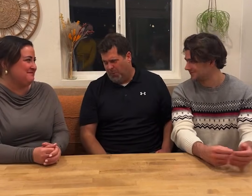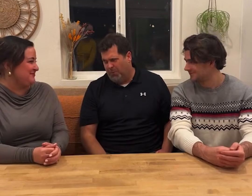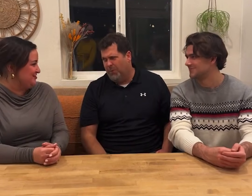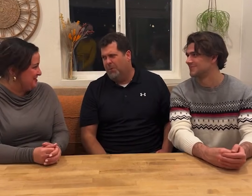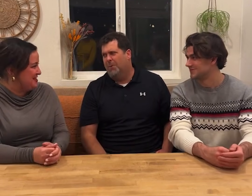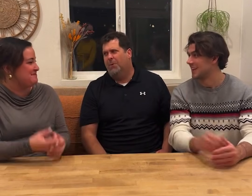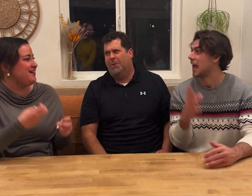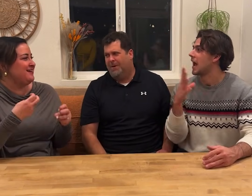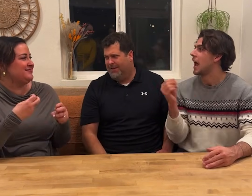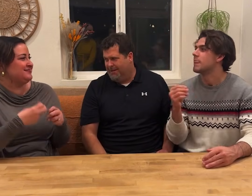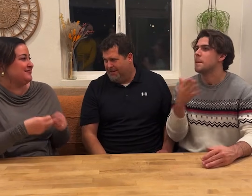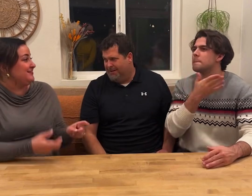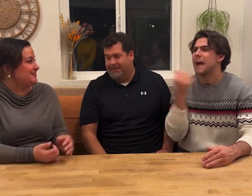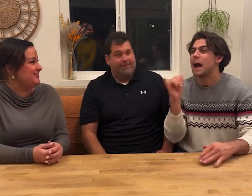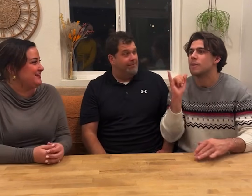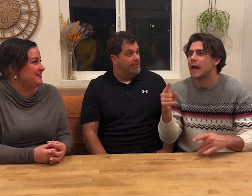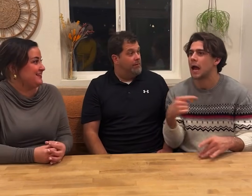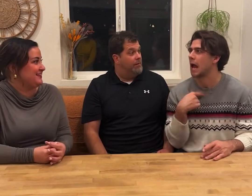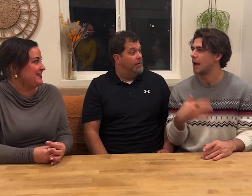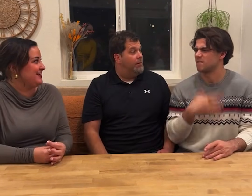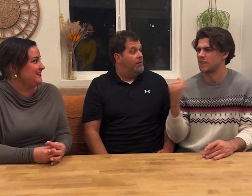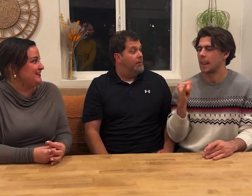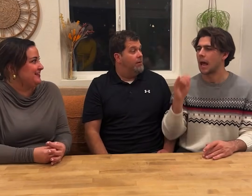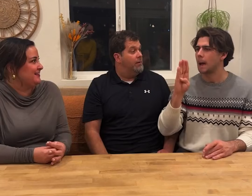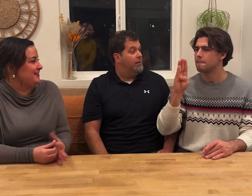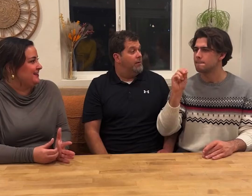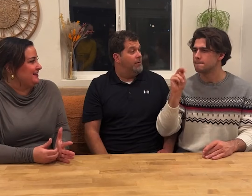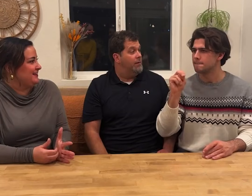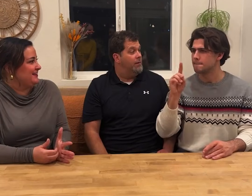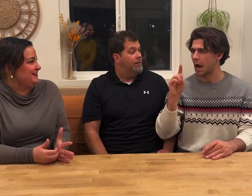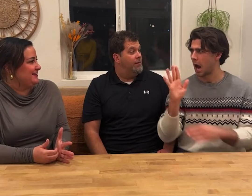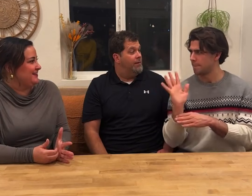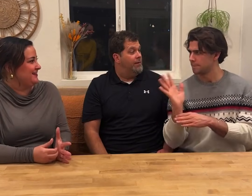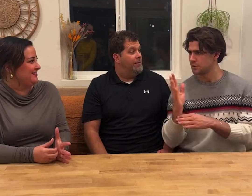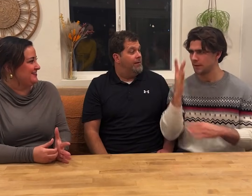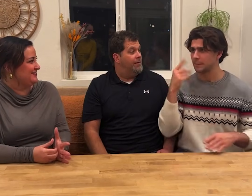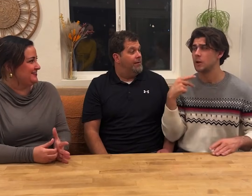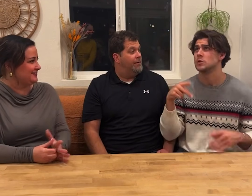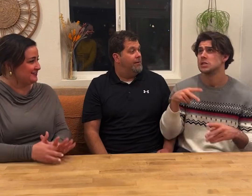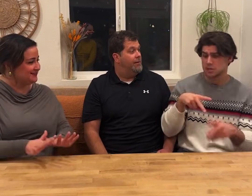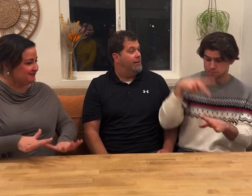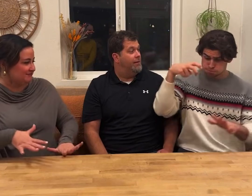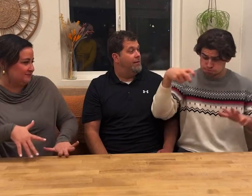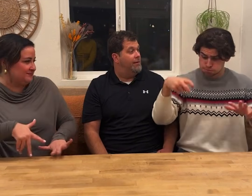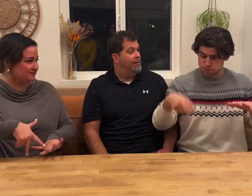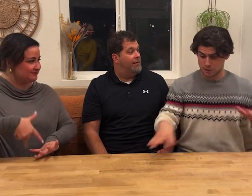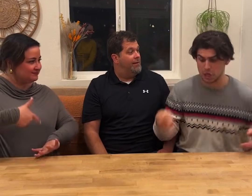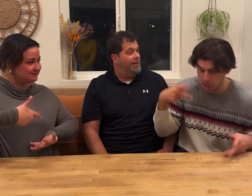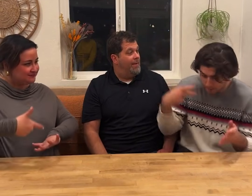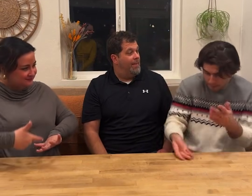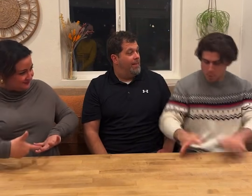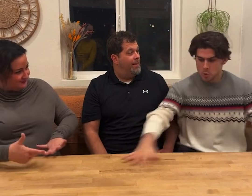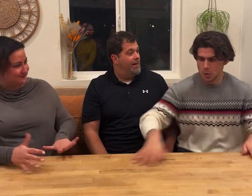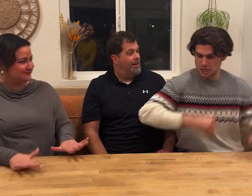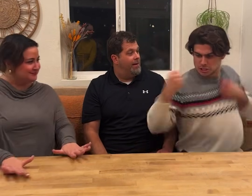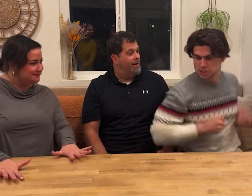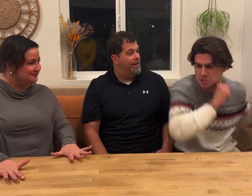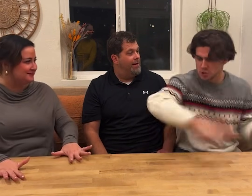was stunning. And the best part about it was I felt like we were in a James Bond movie. We get to